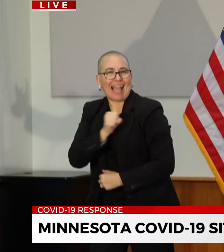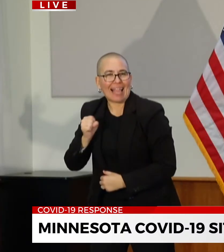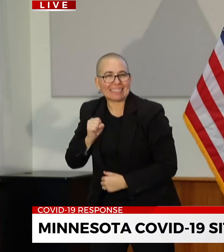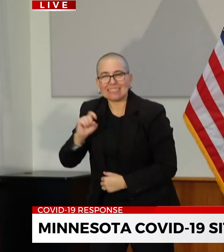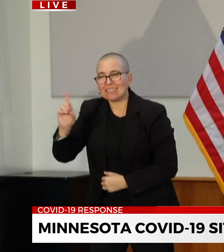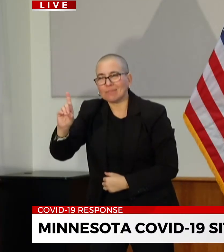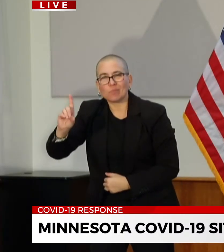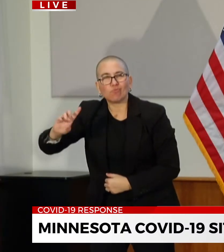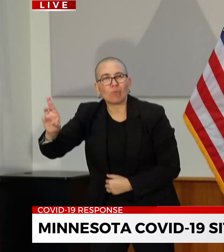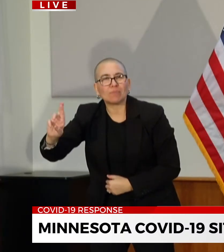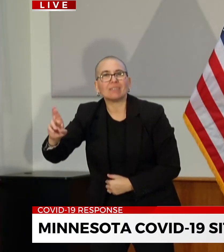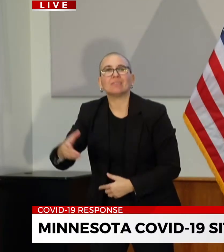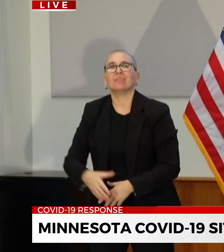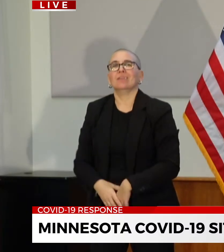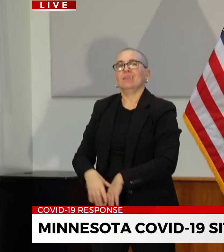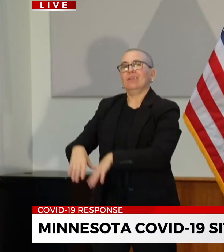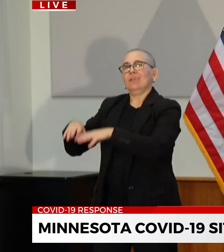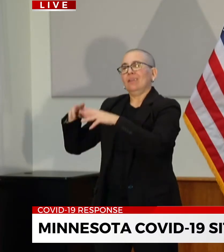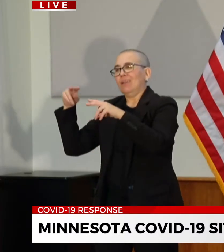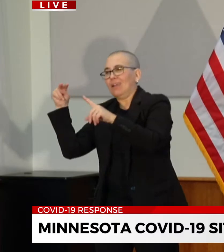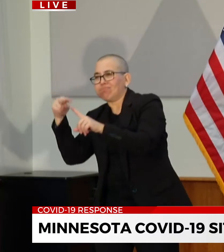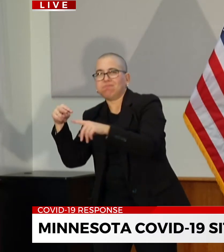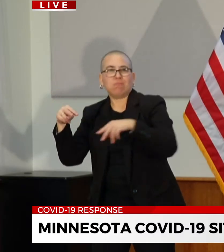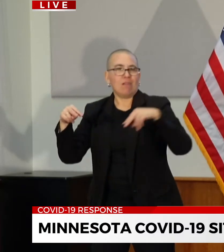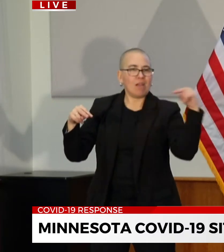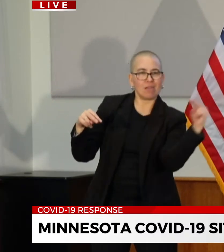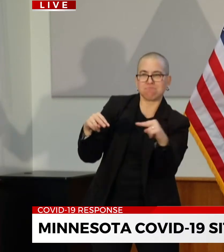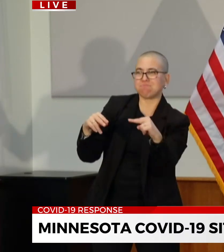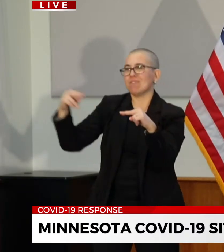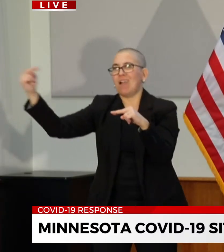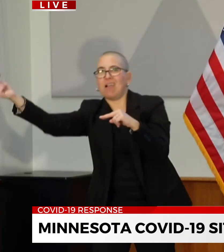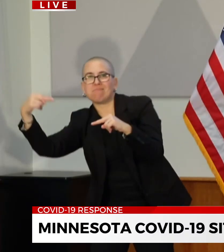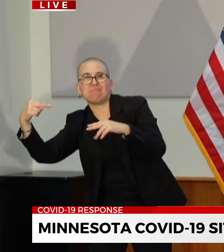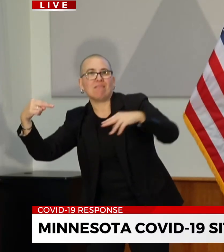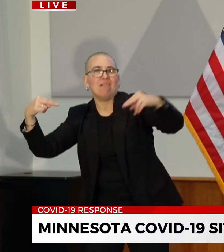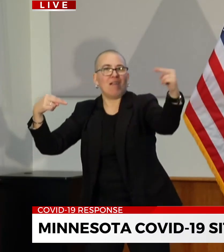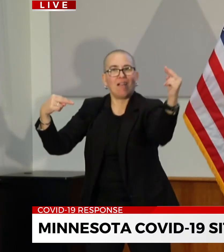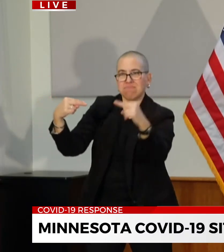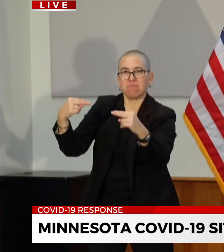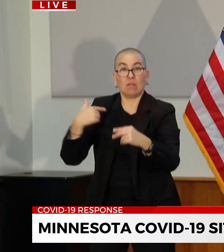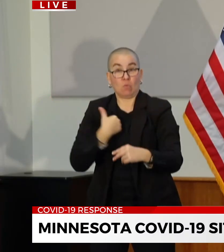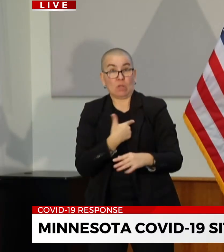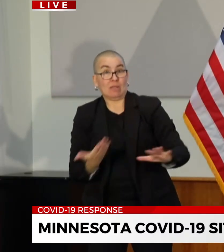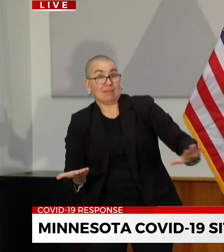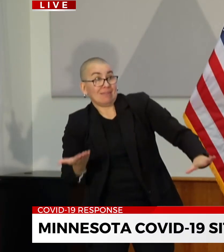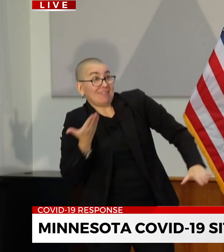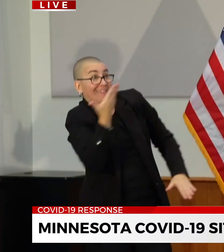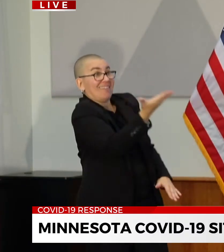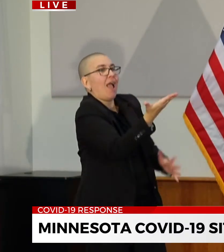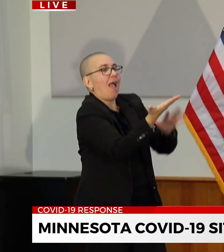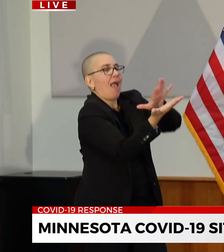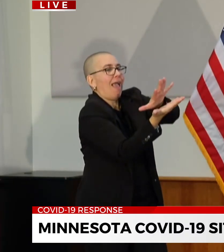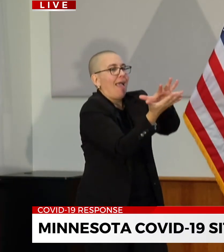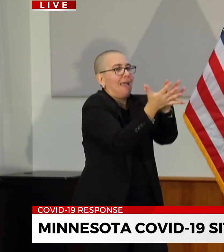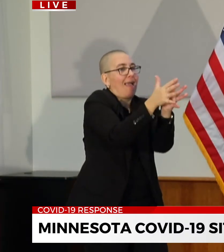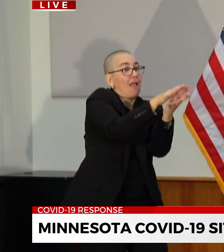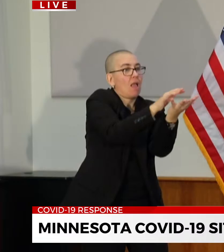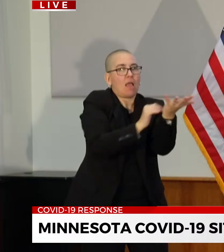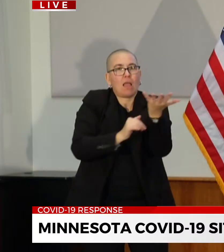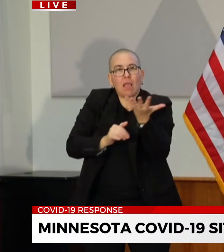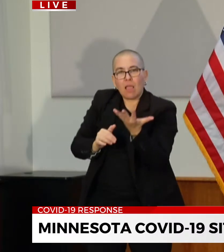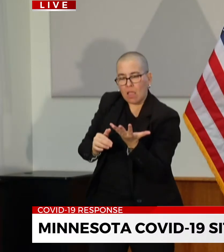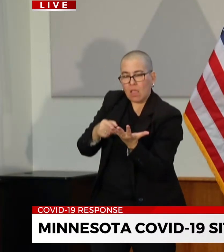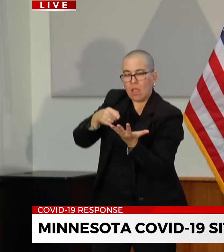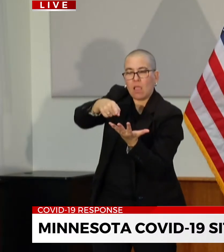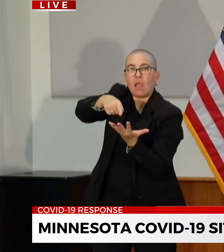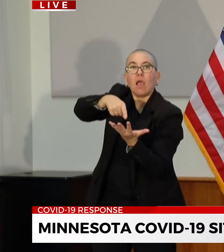have a little different approach. And the package we put out is different than all four of those. So we're at the point right now we're trying to meld them together. It's my hope